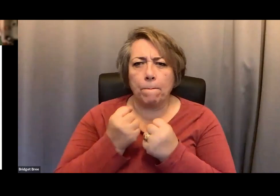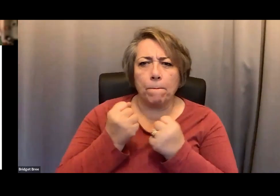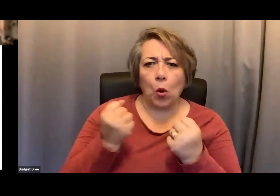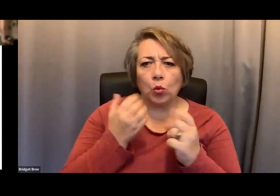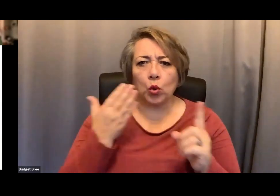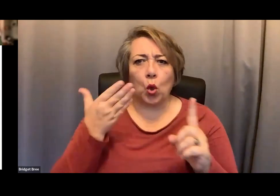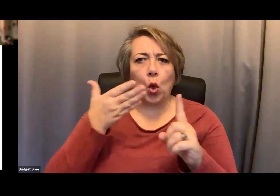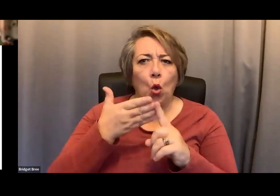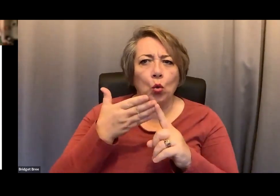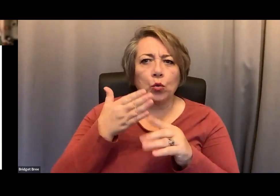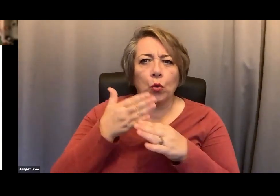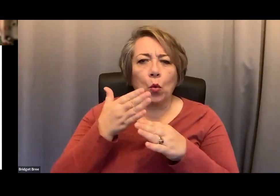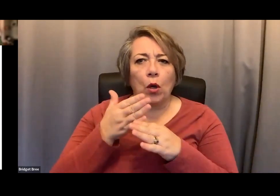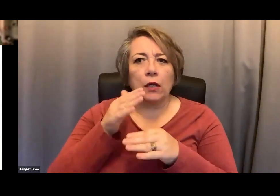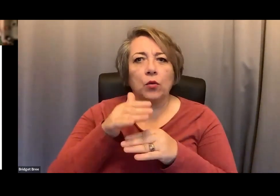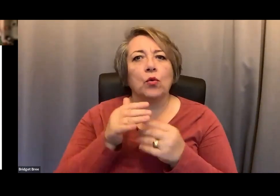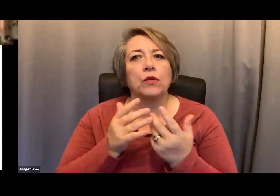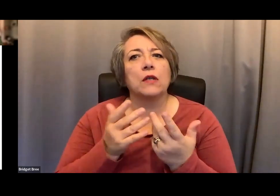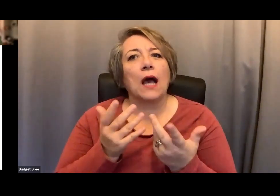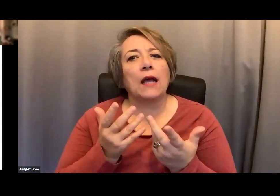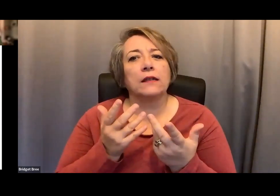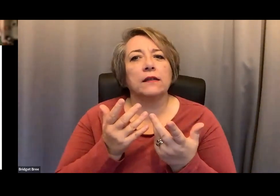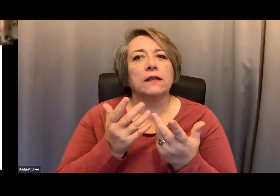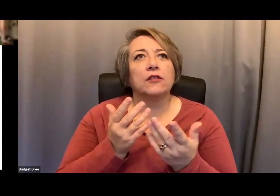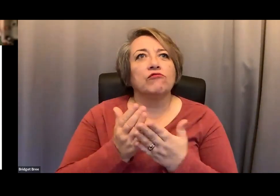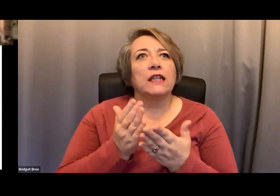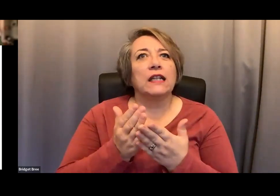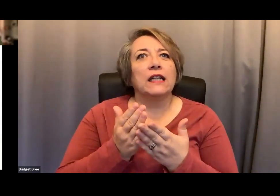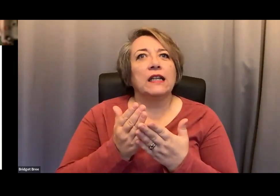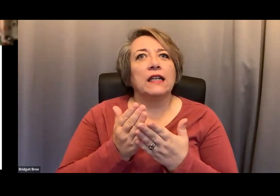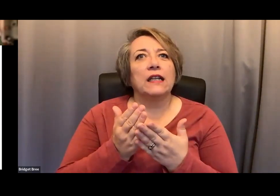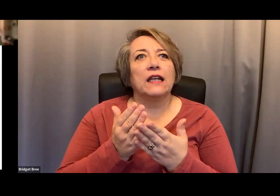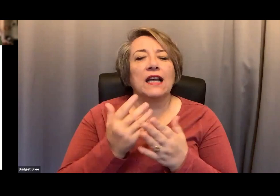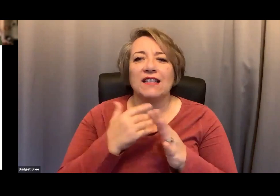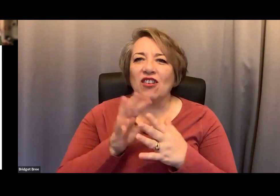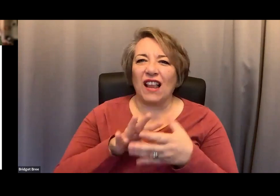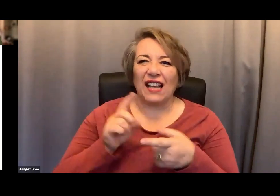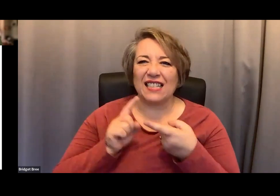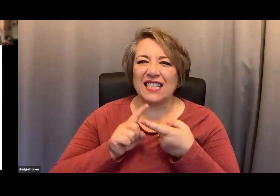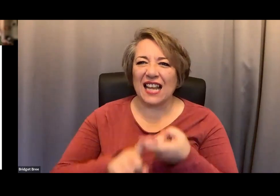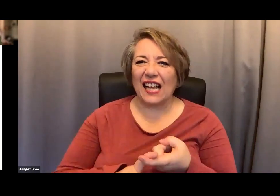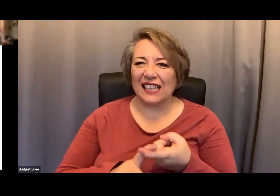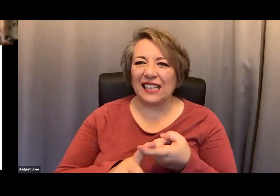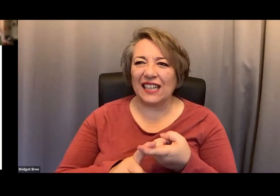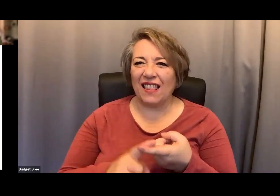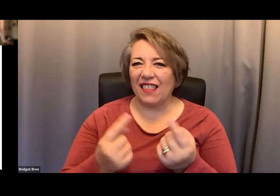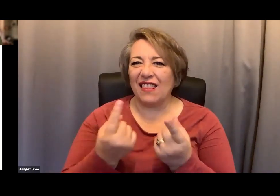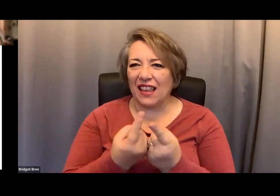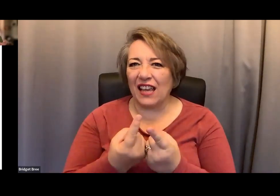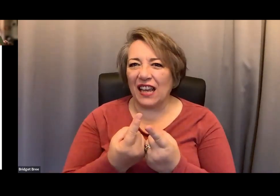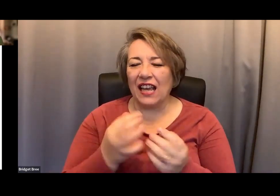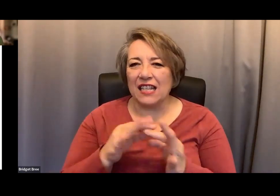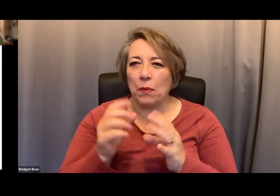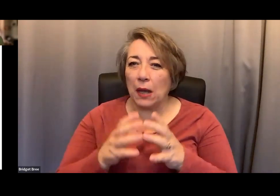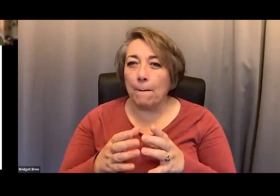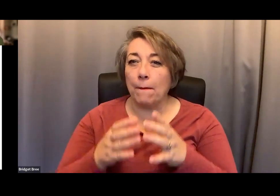this neighbourhood portrait of place isn't a static exercise. It's very much the start of something a lot bigger, providing the first iteration of